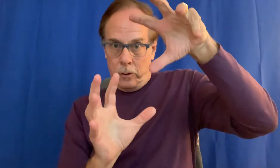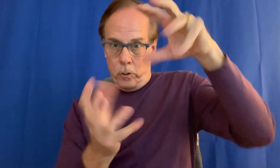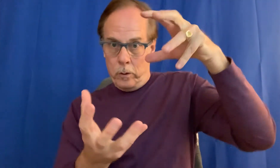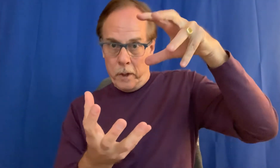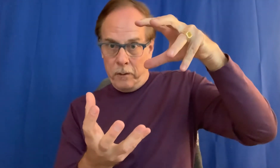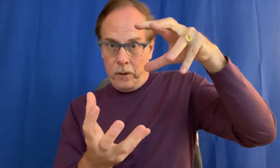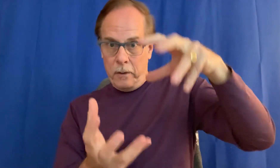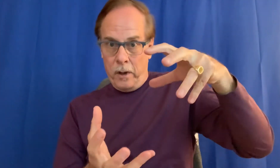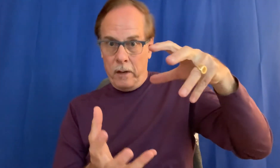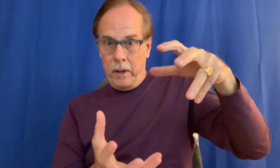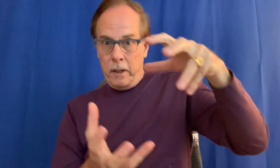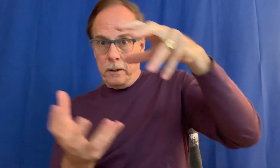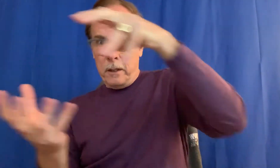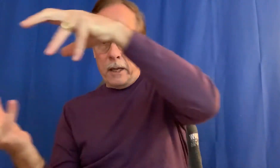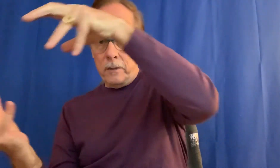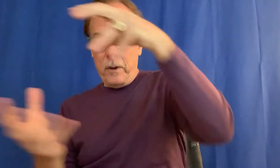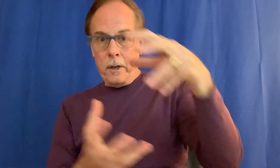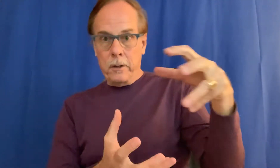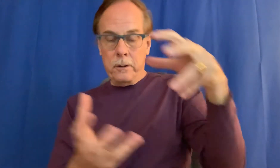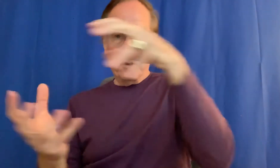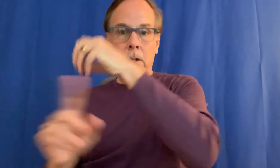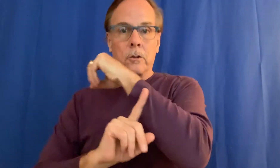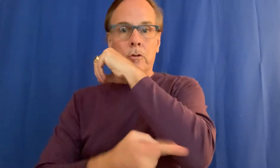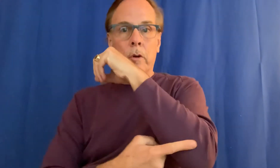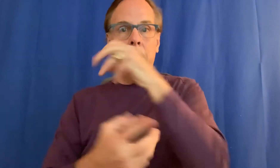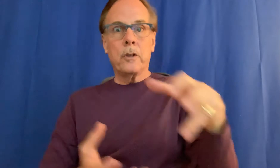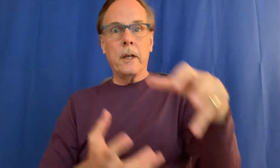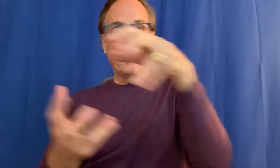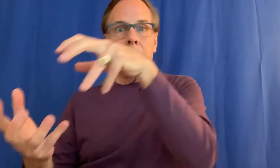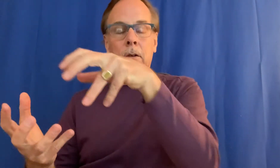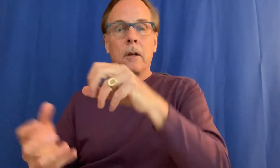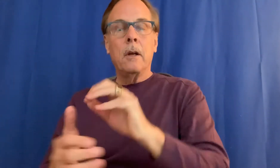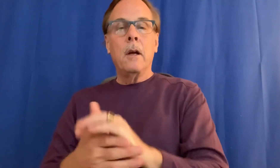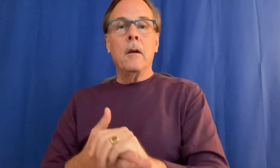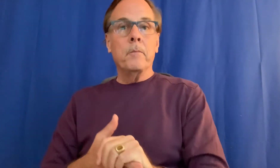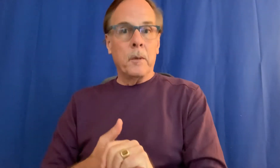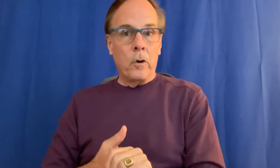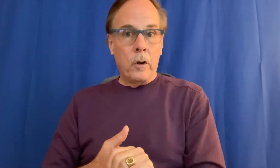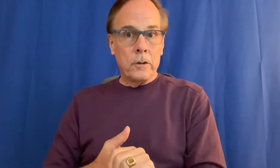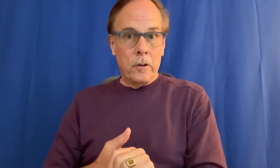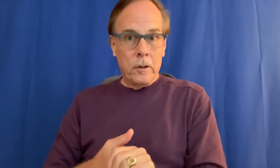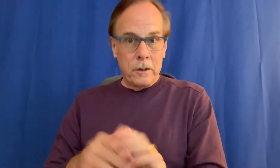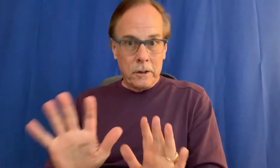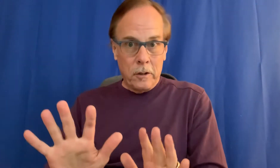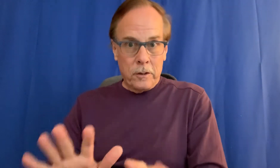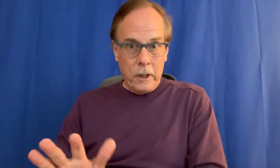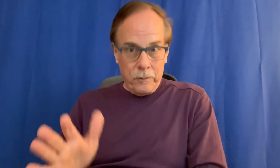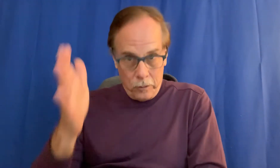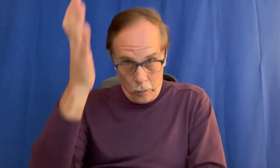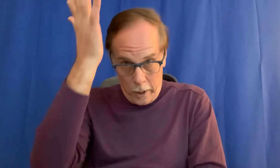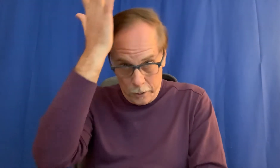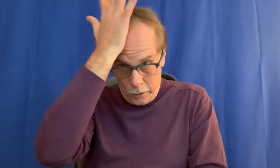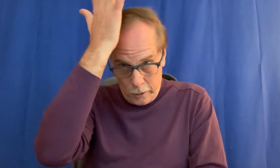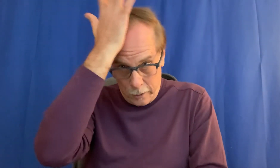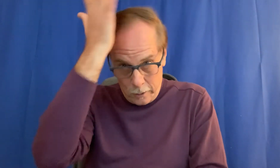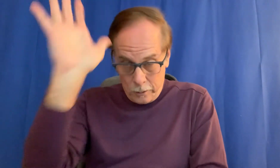Your modified 5 hands, classifiers. So trash, take out. Remember also, this is another sign for trash, is